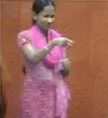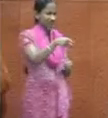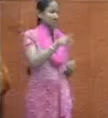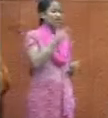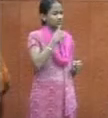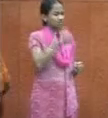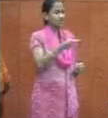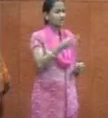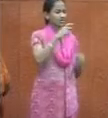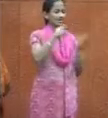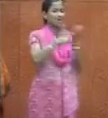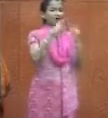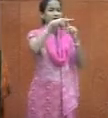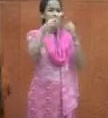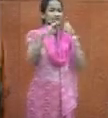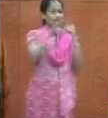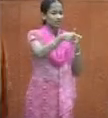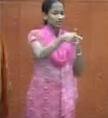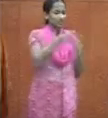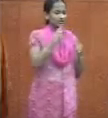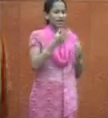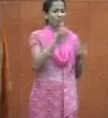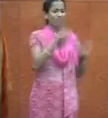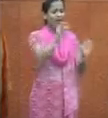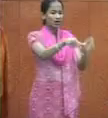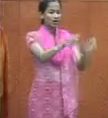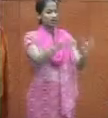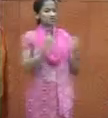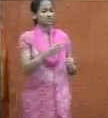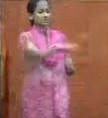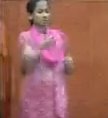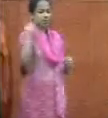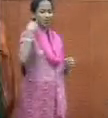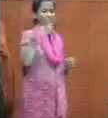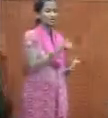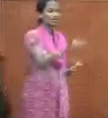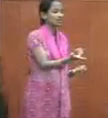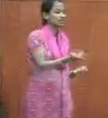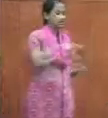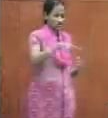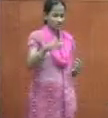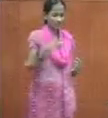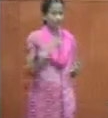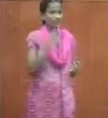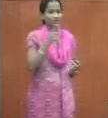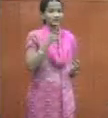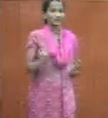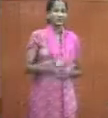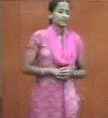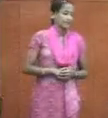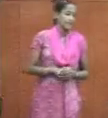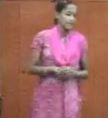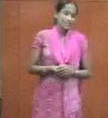rights of the persons with disabilities, then he should not be here in this post at all.